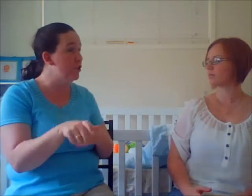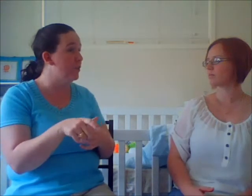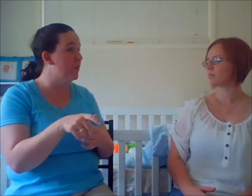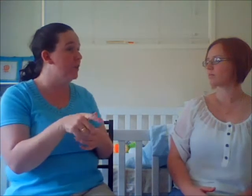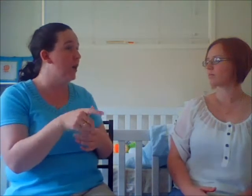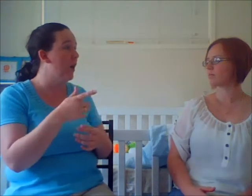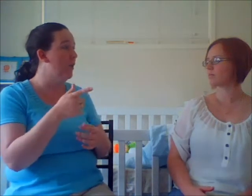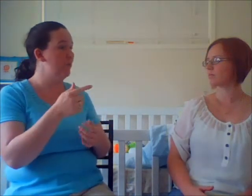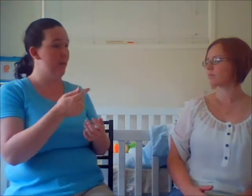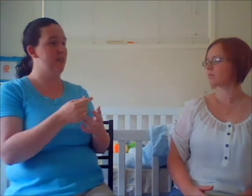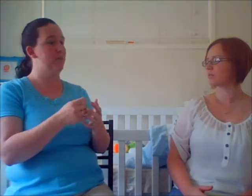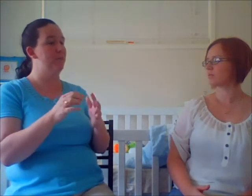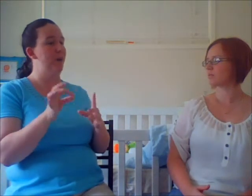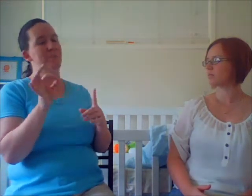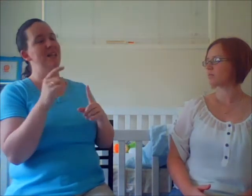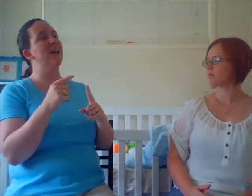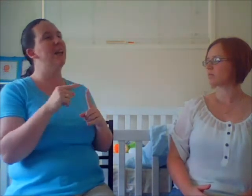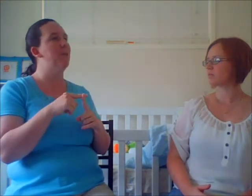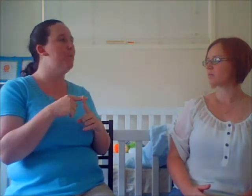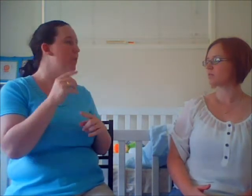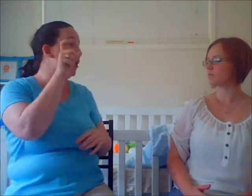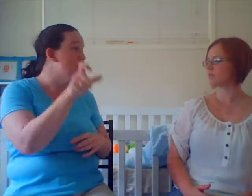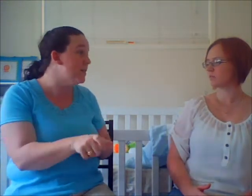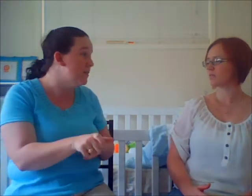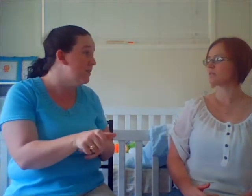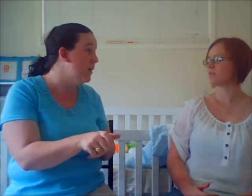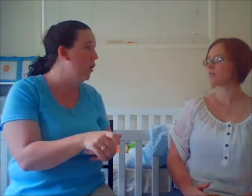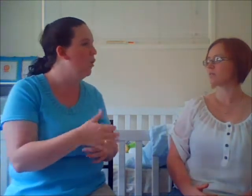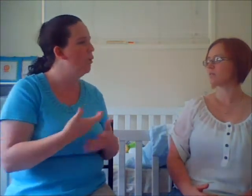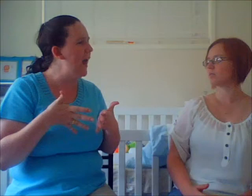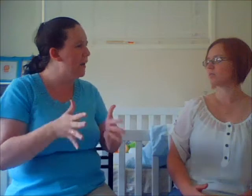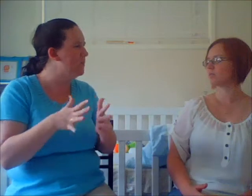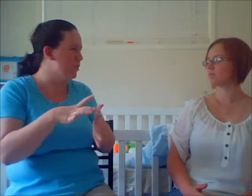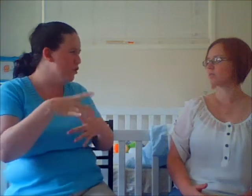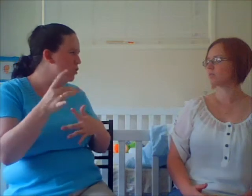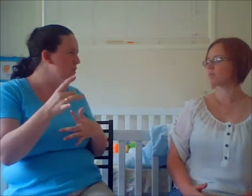student a particular person, or allow them to choose a